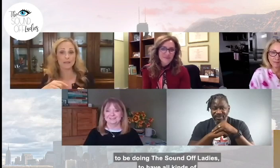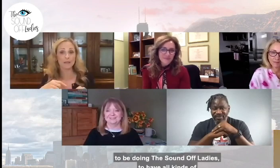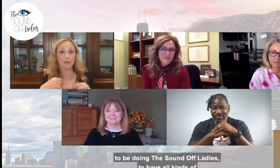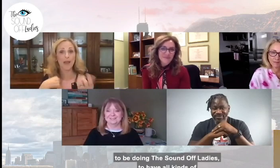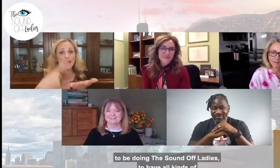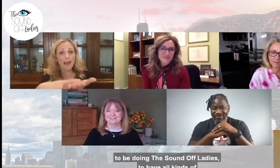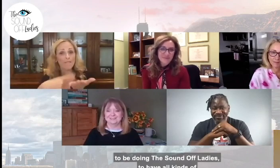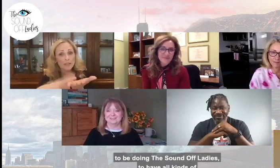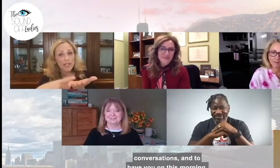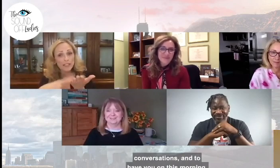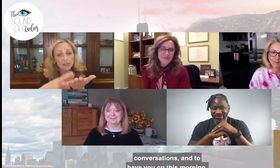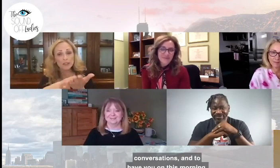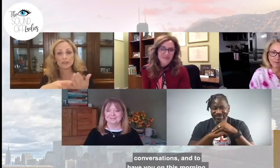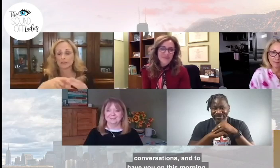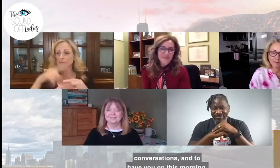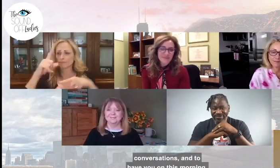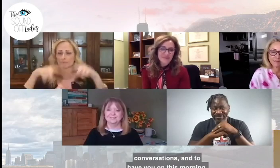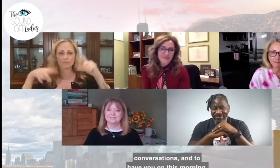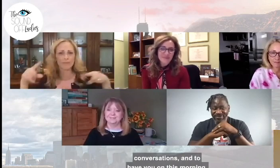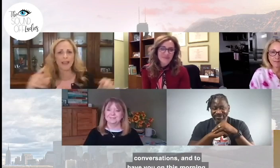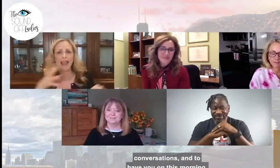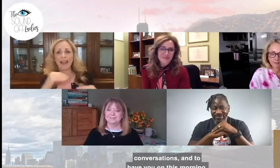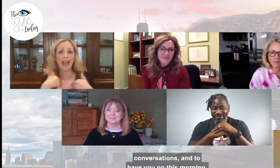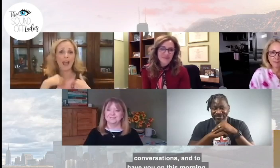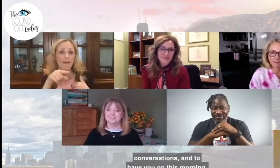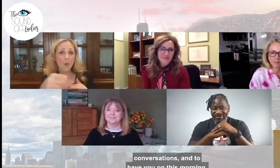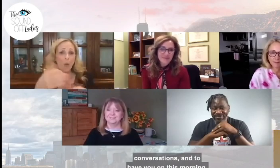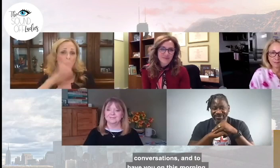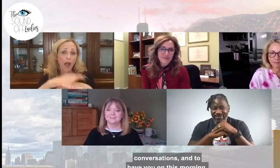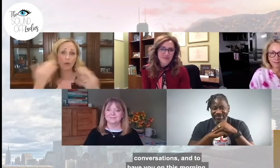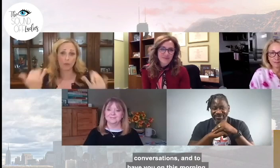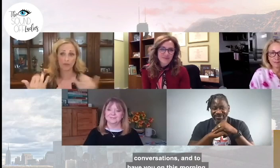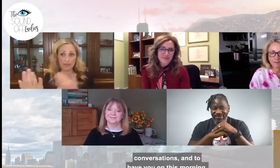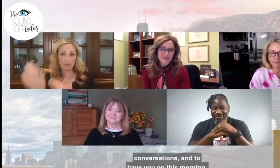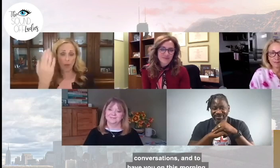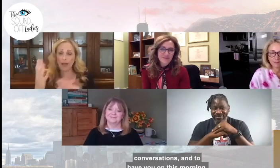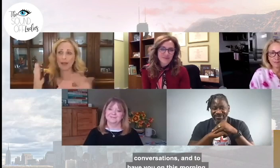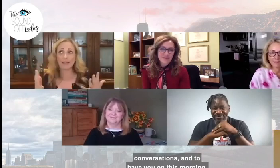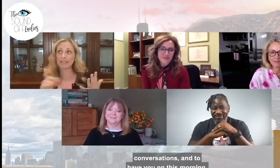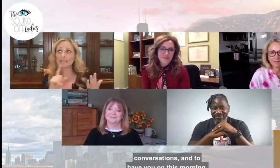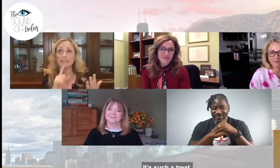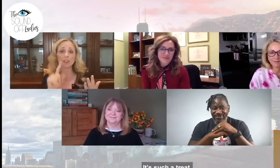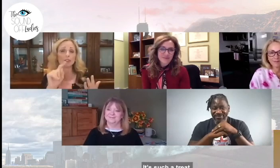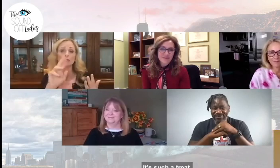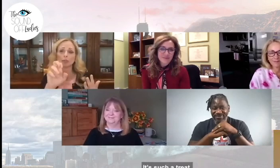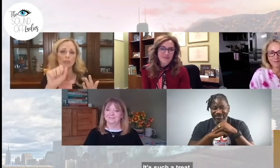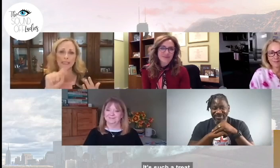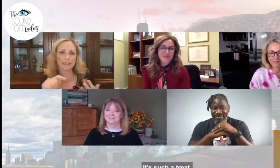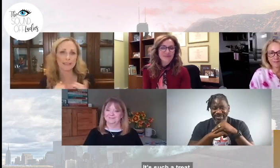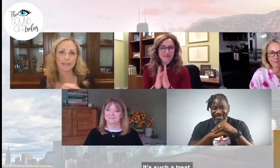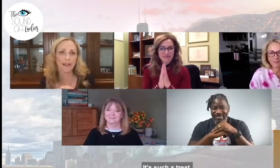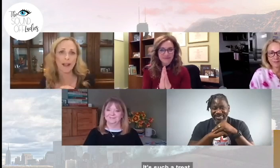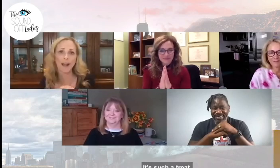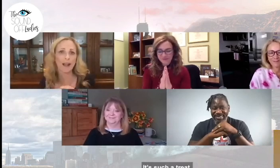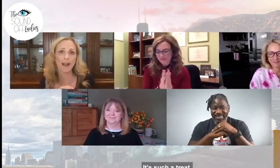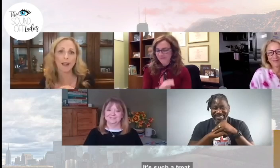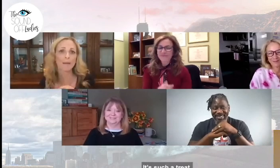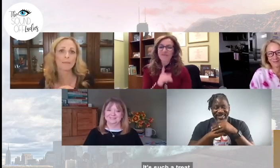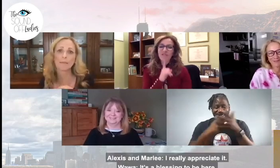that to be doing the sound off ladies because conversations, because you have you on this morning is such